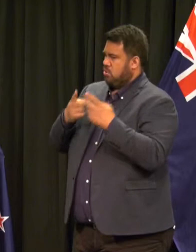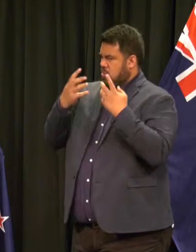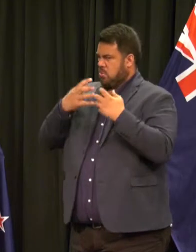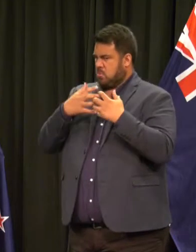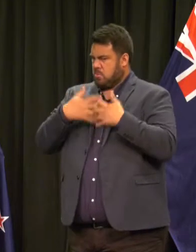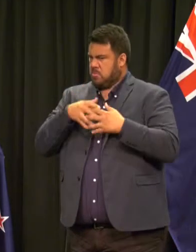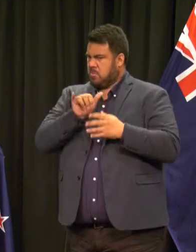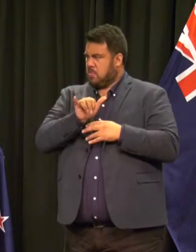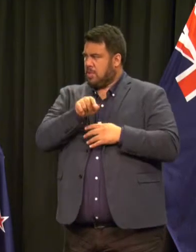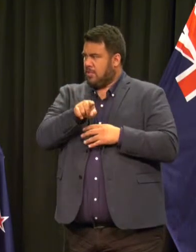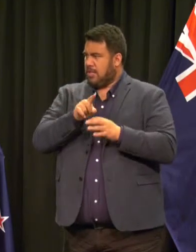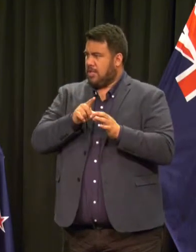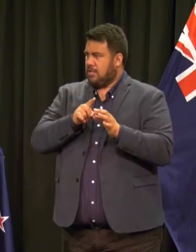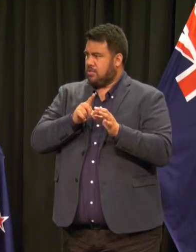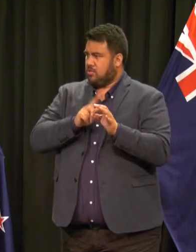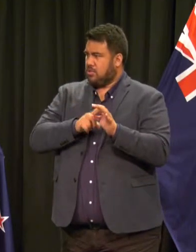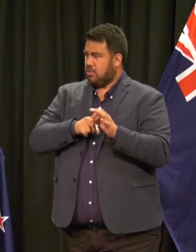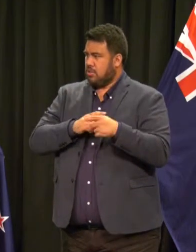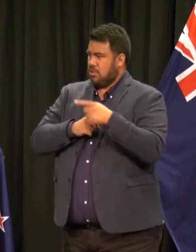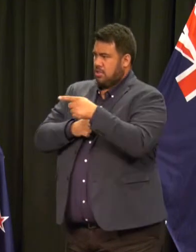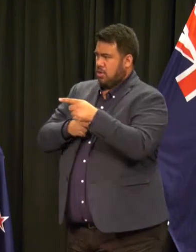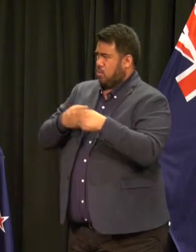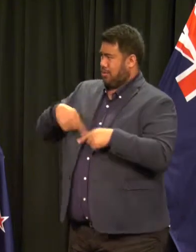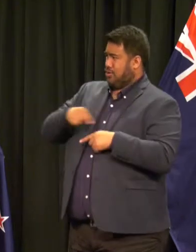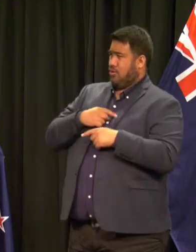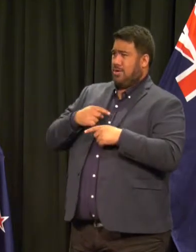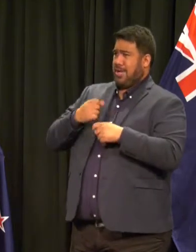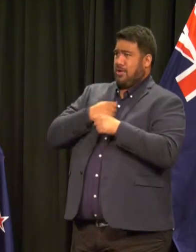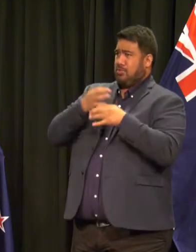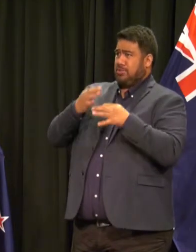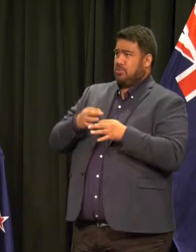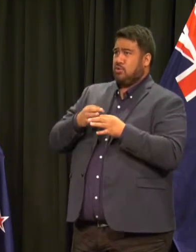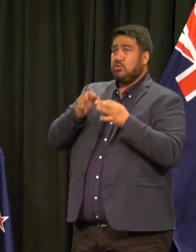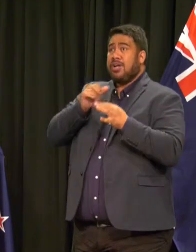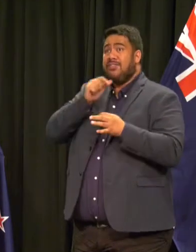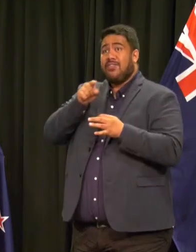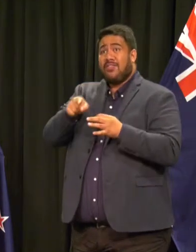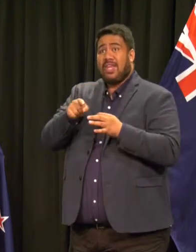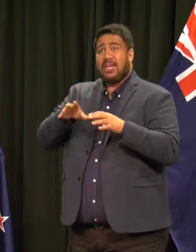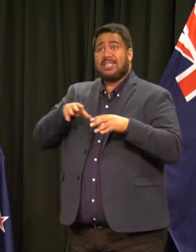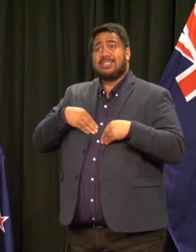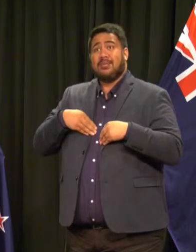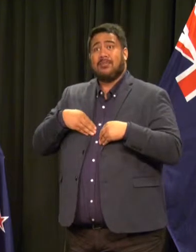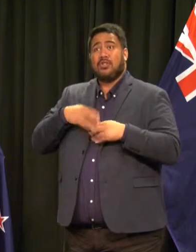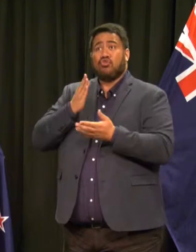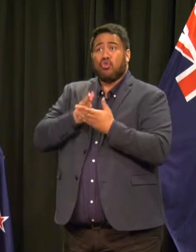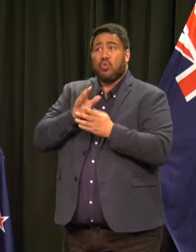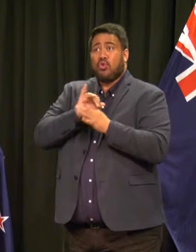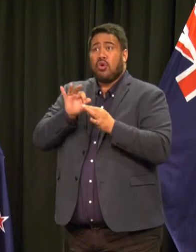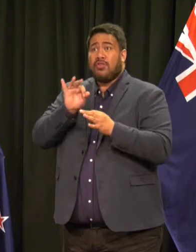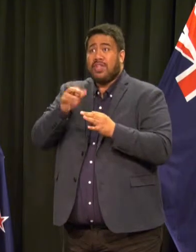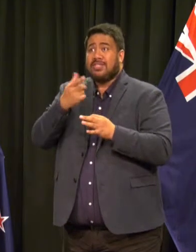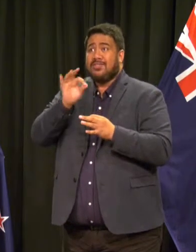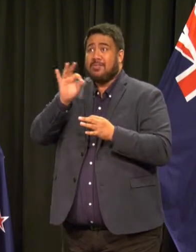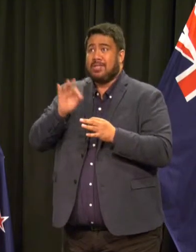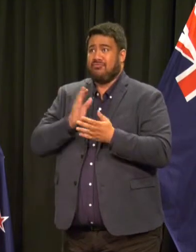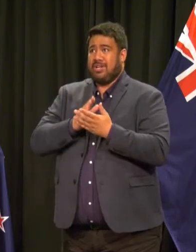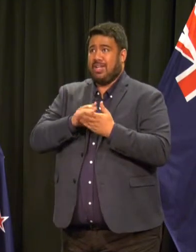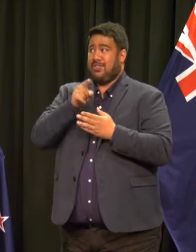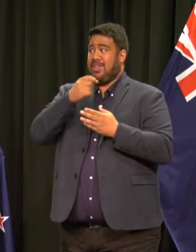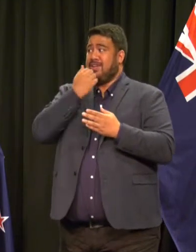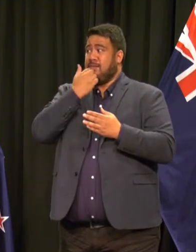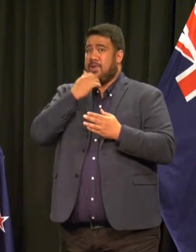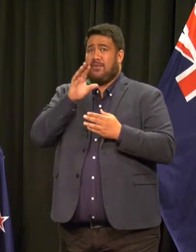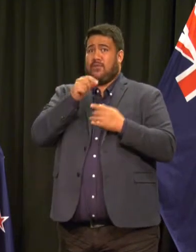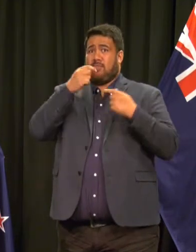number. It's from the Ministry of Justice. It's not up to us to establish the veracity of the research. Oh, well, I've been reading figures from